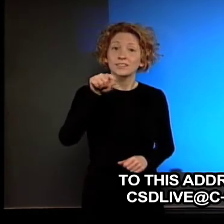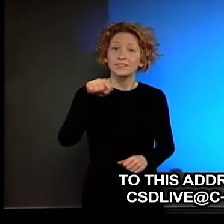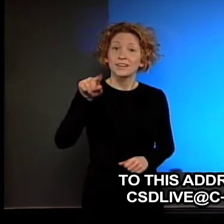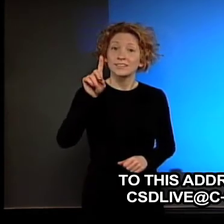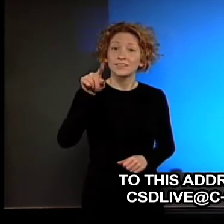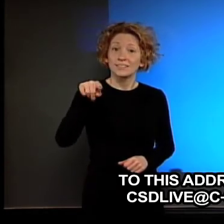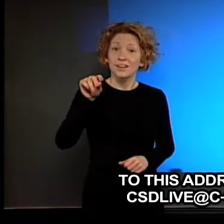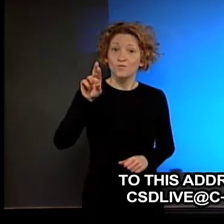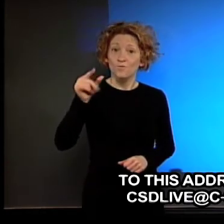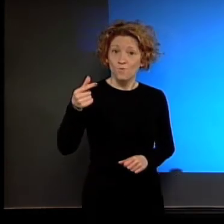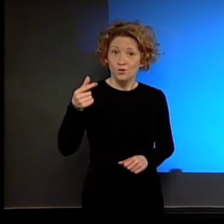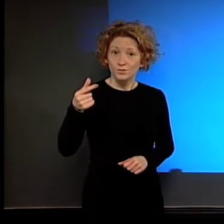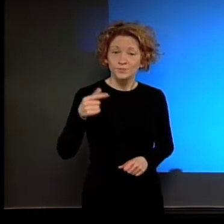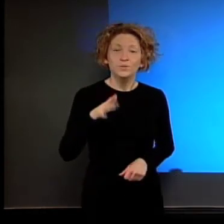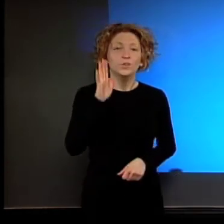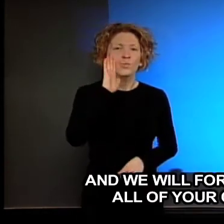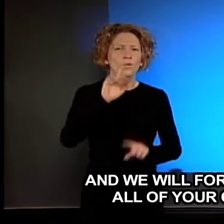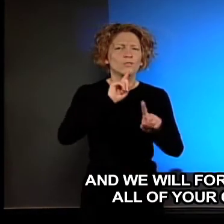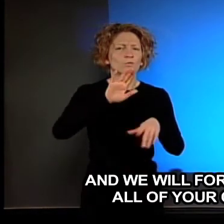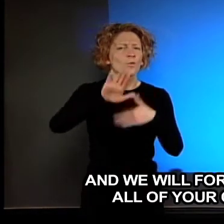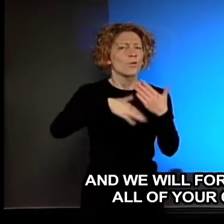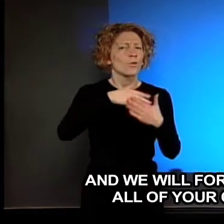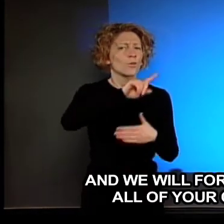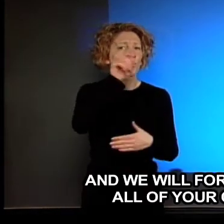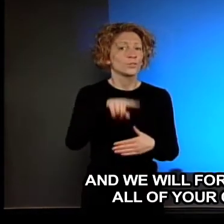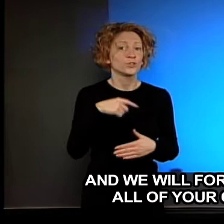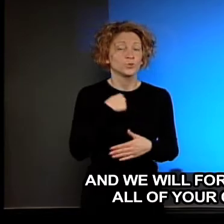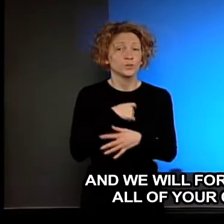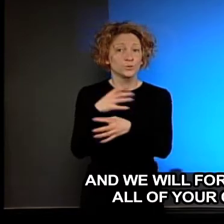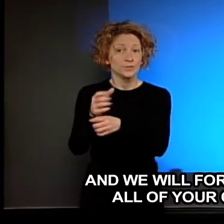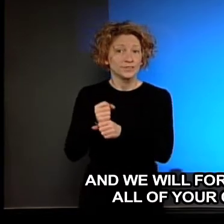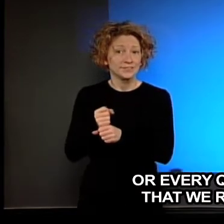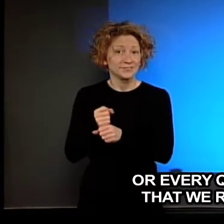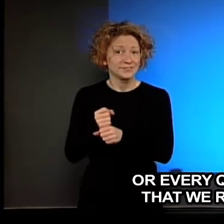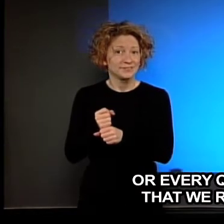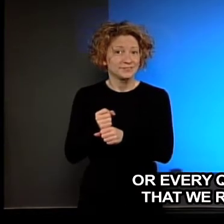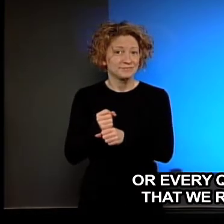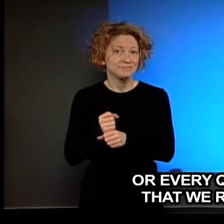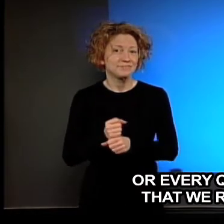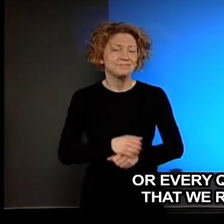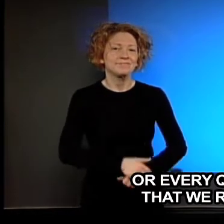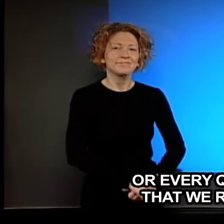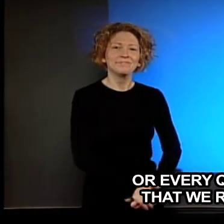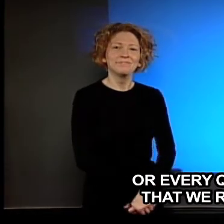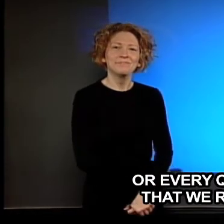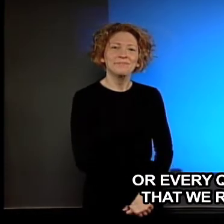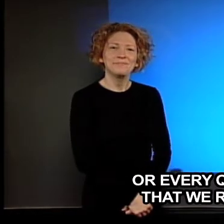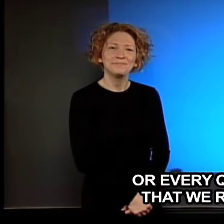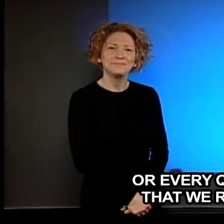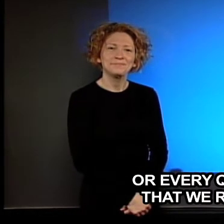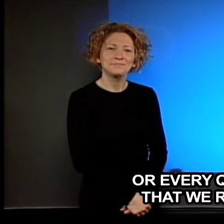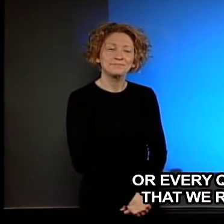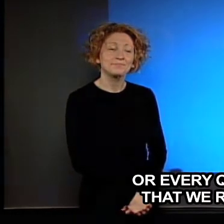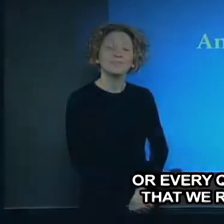csdlive@c-s-d.org. And we will for sure answer all of your questions or every question that we receive.